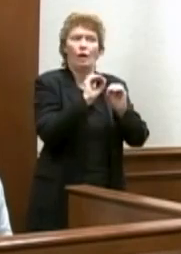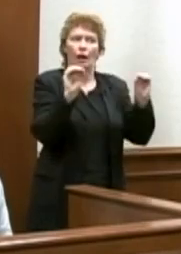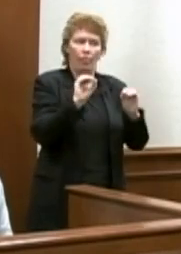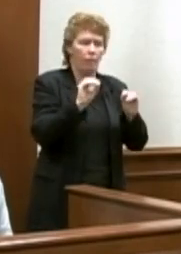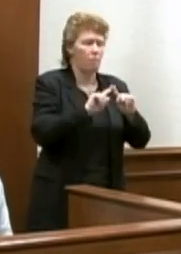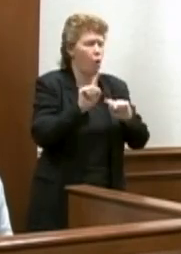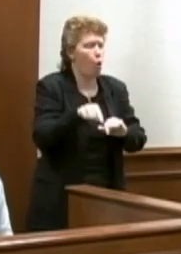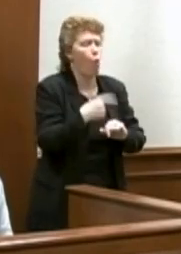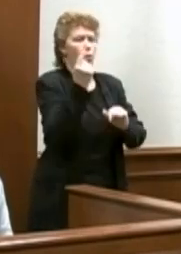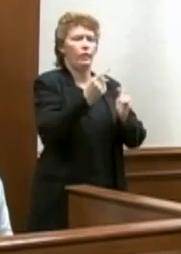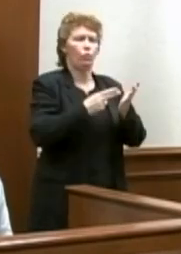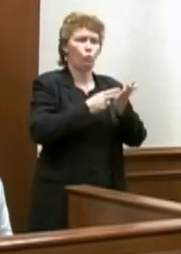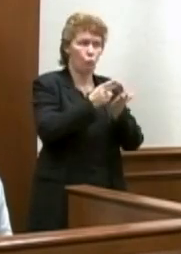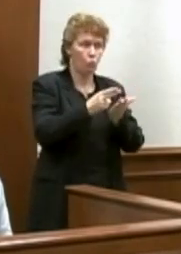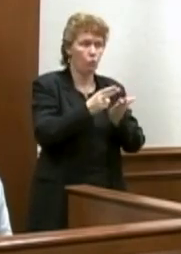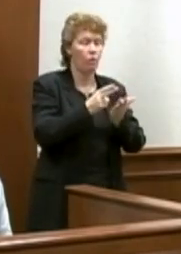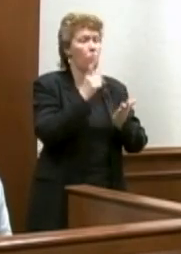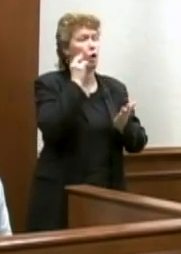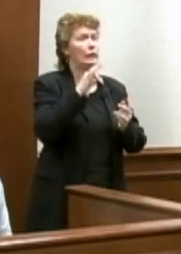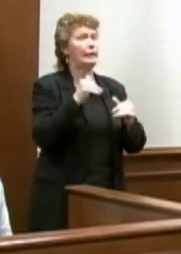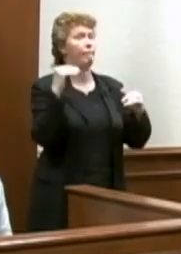perjury?